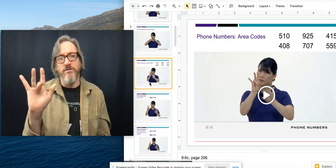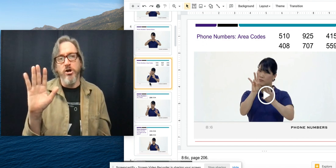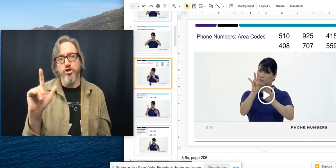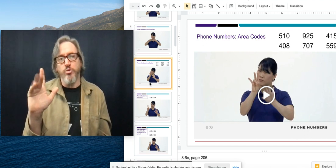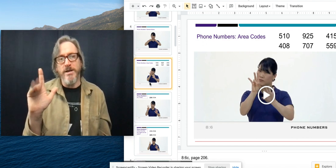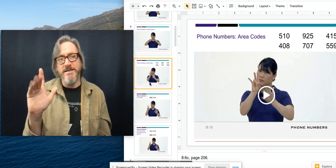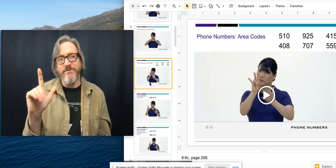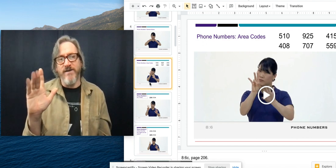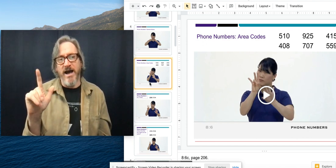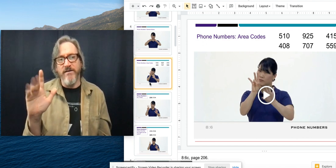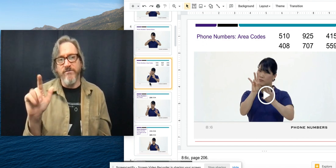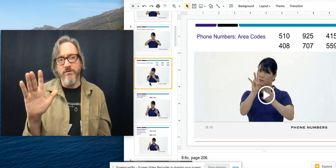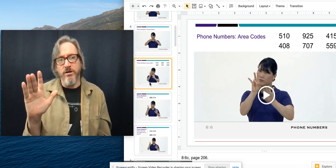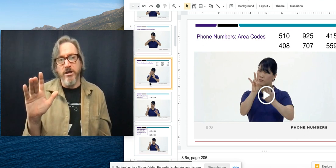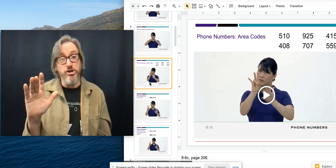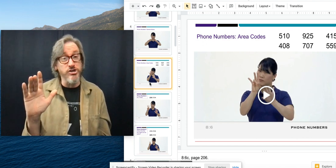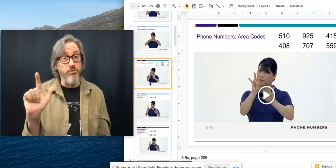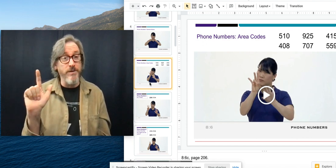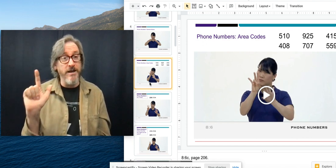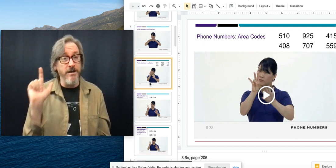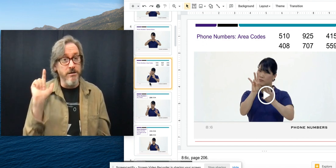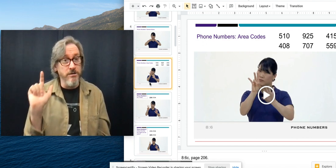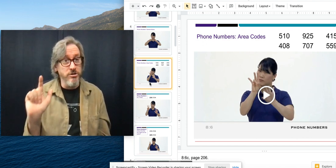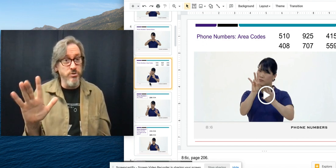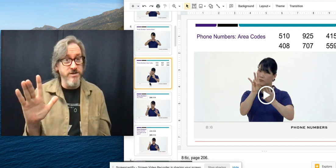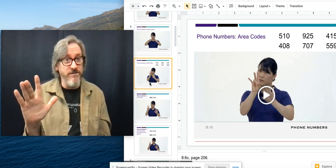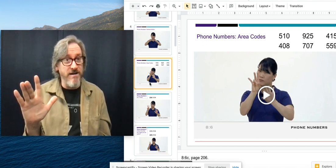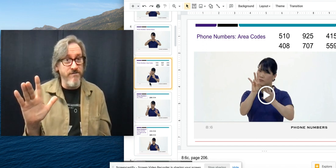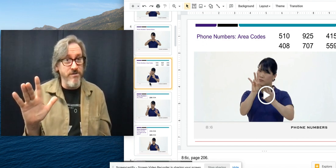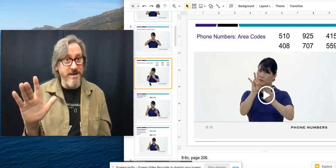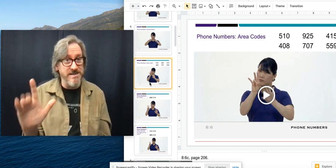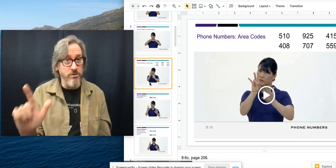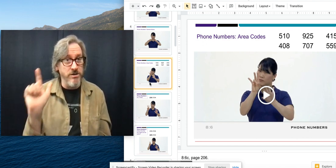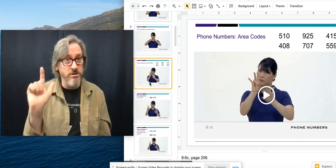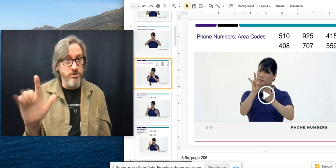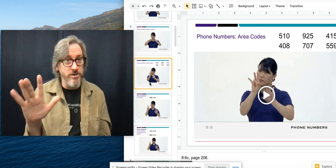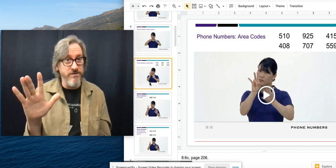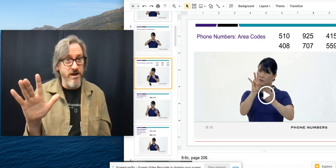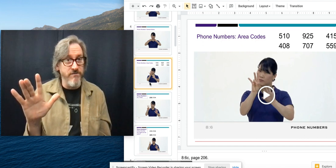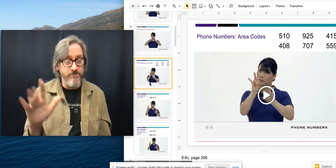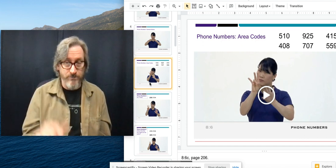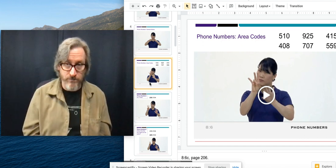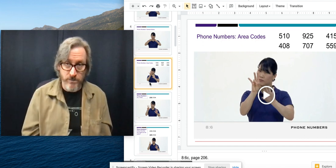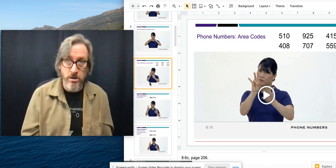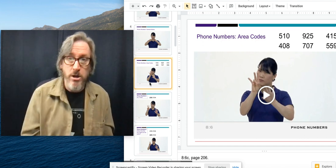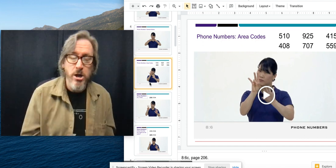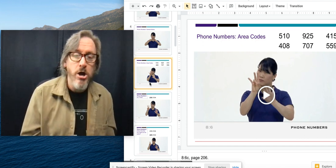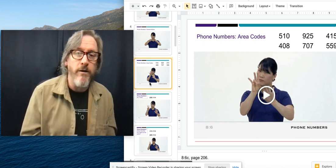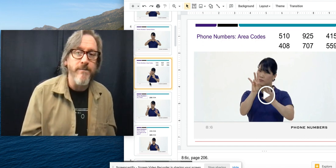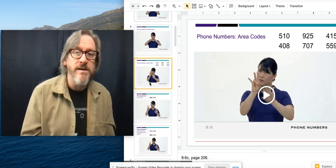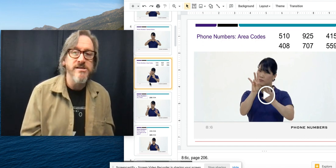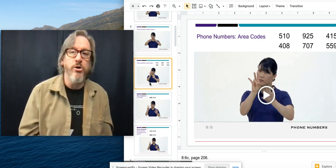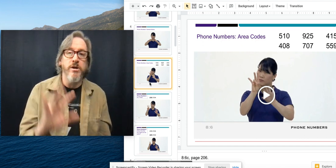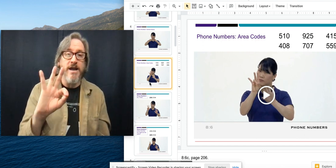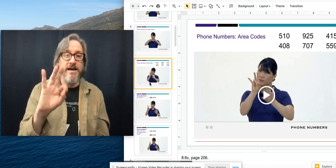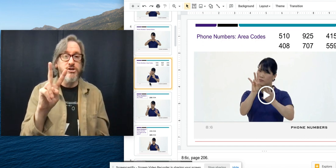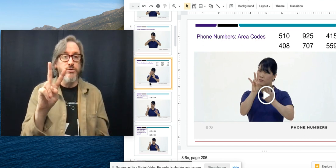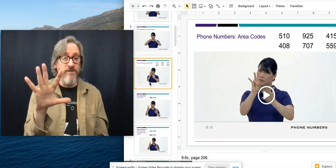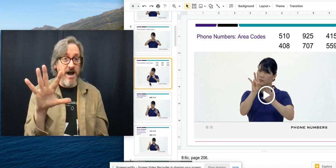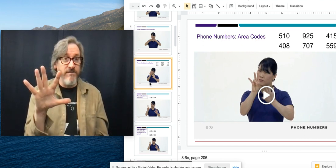25, 25, just repeating 25, the basic one, 25. All right,